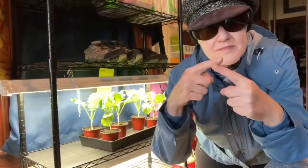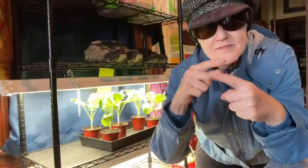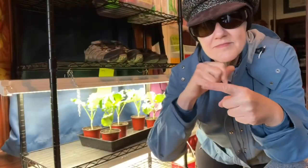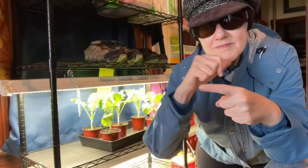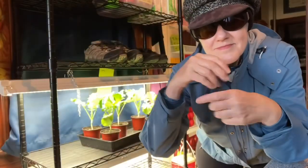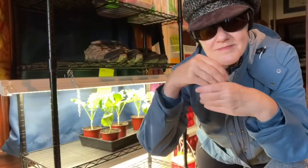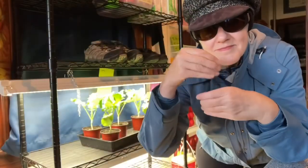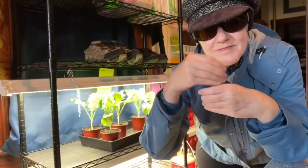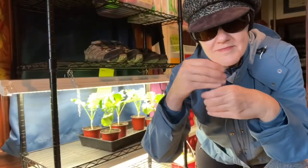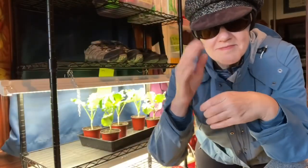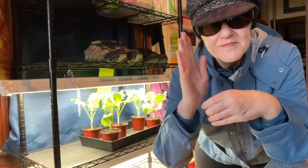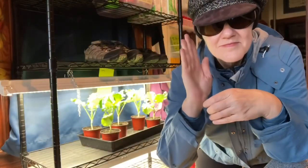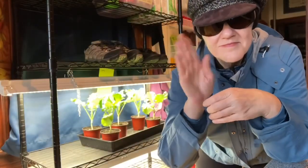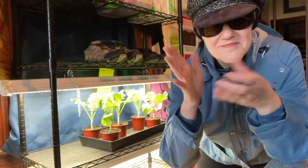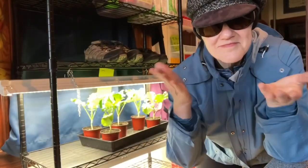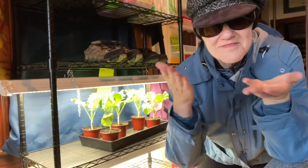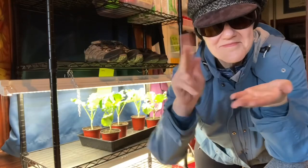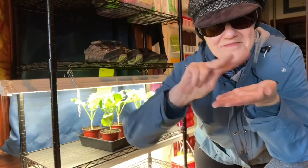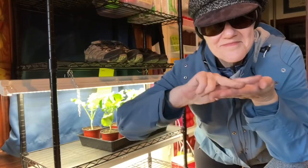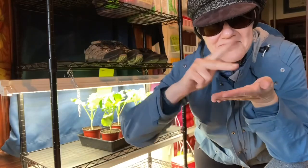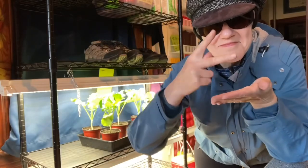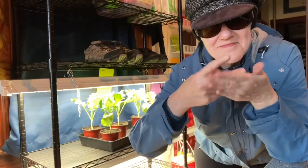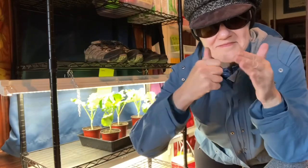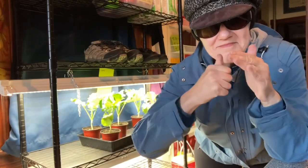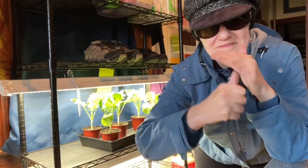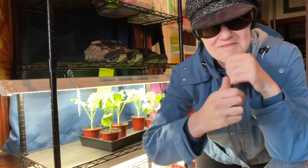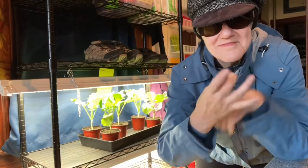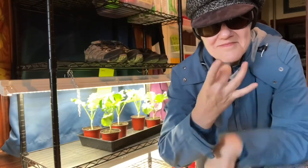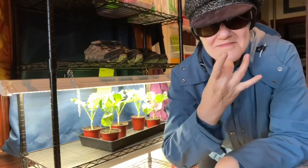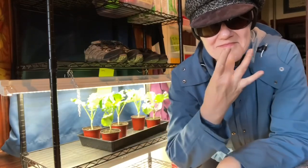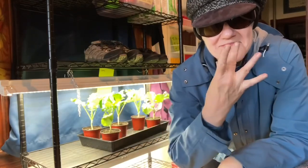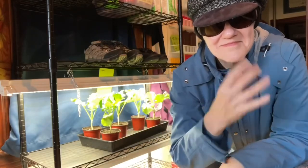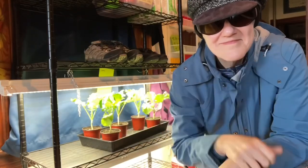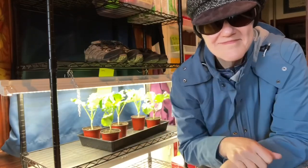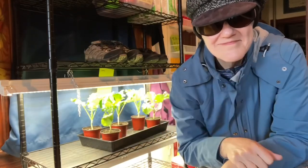And when they're not outside, they're going to be here in the kitchen under these lights.